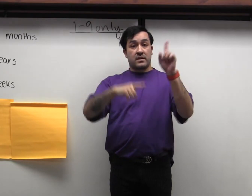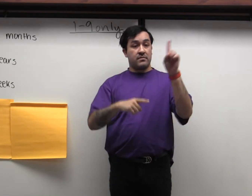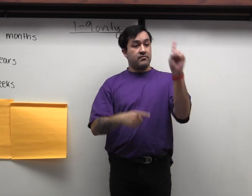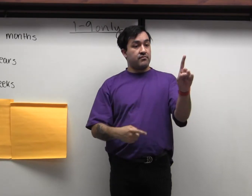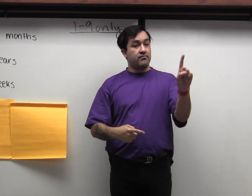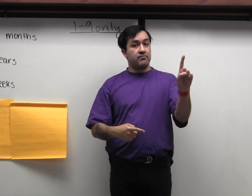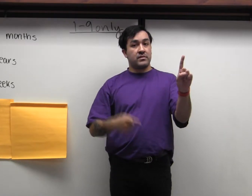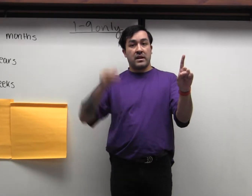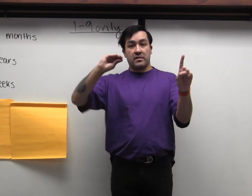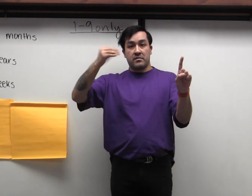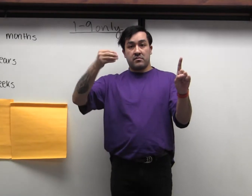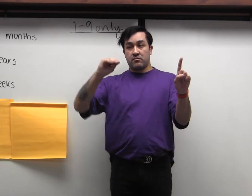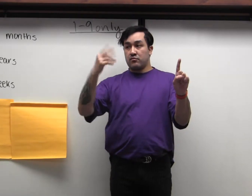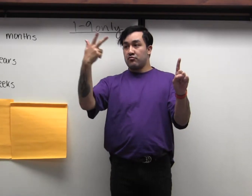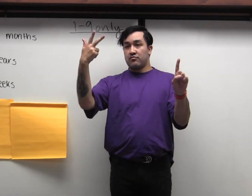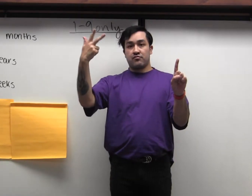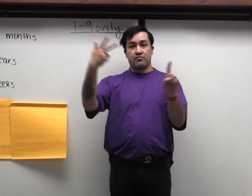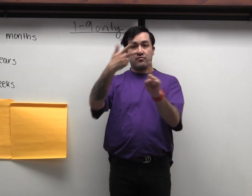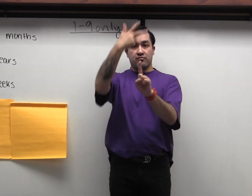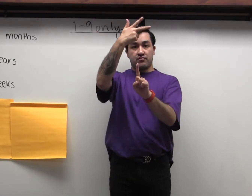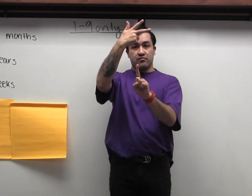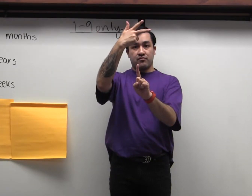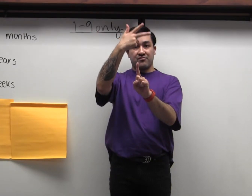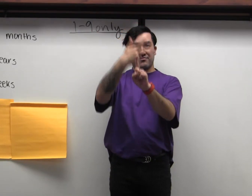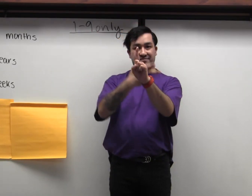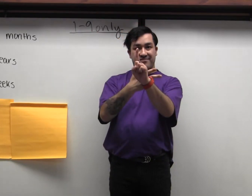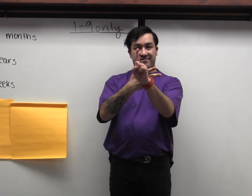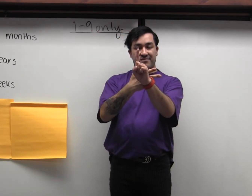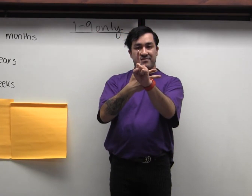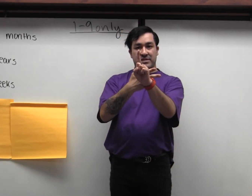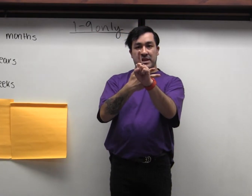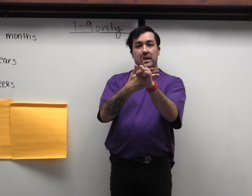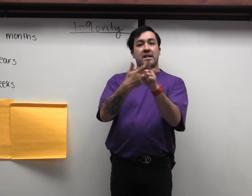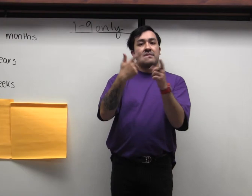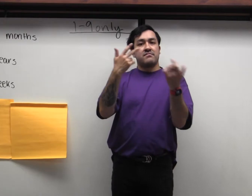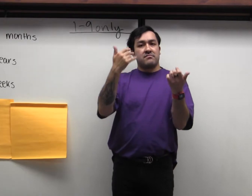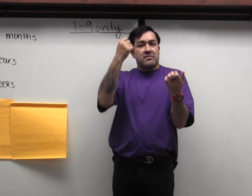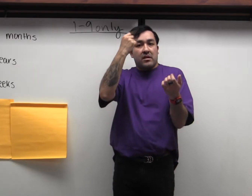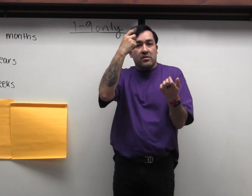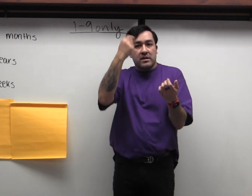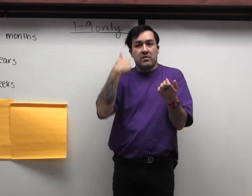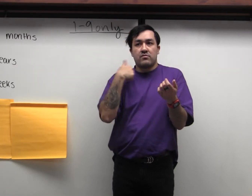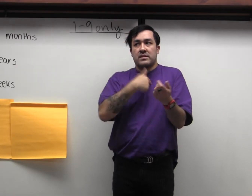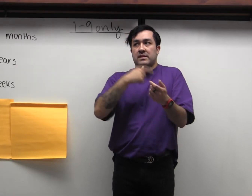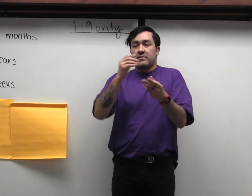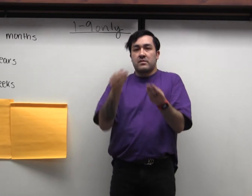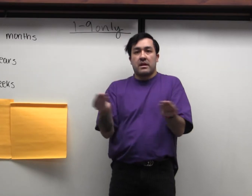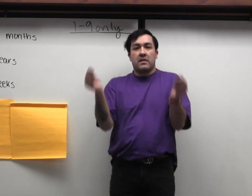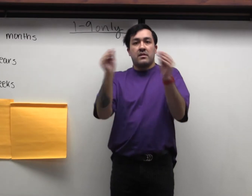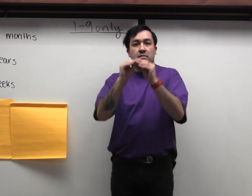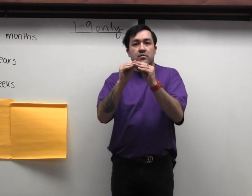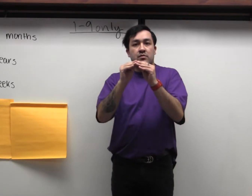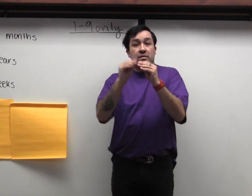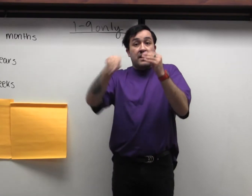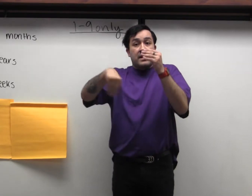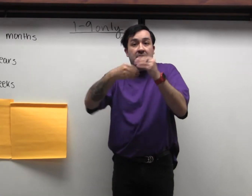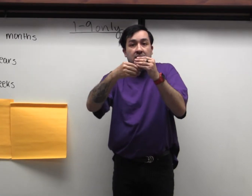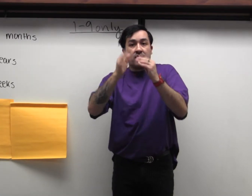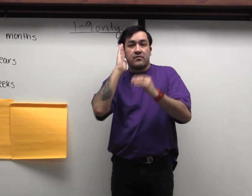for month, which is the one hand shape. Two one-hand shapes and the number 3, and we're just going to replace the dominant hand